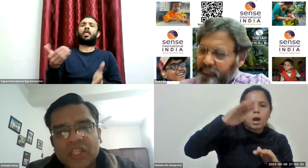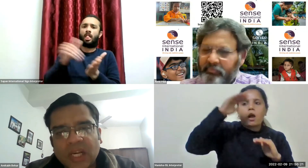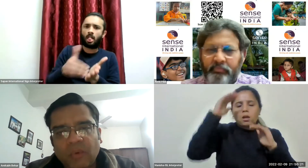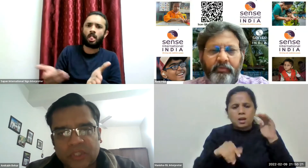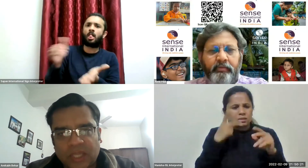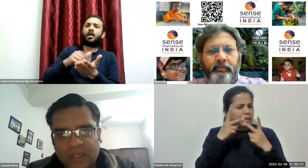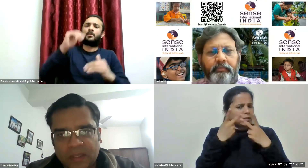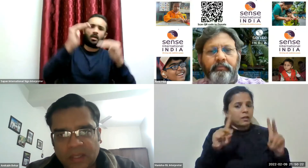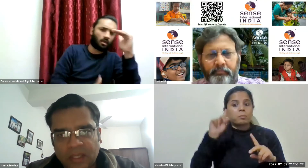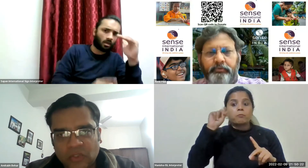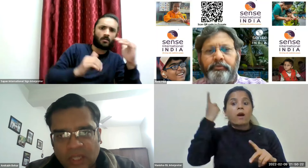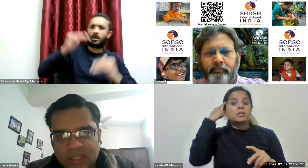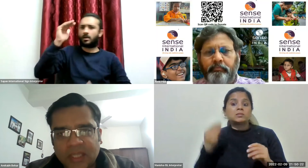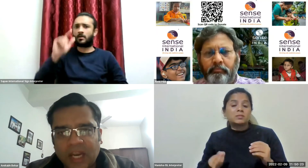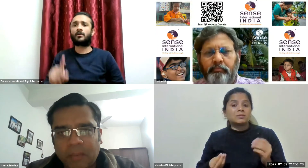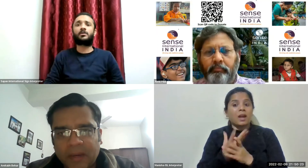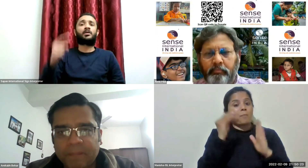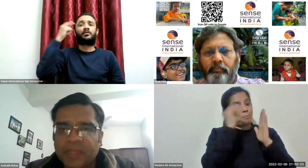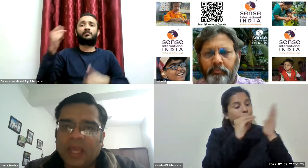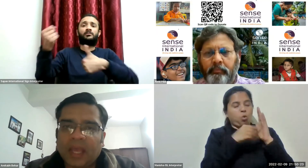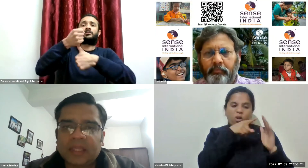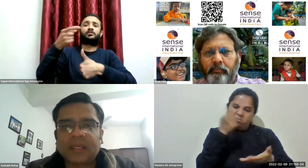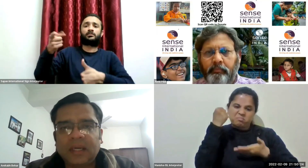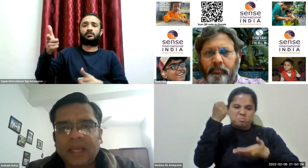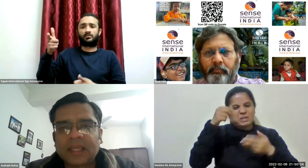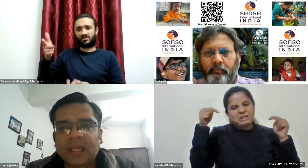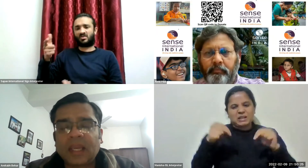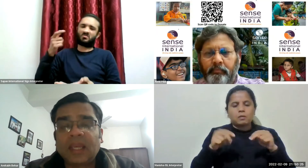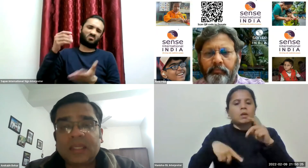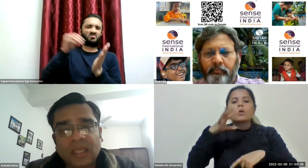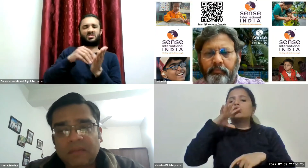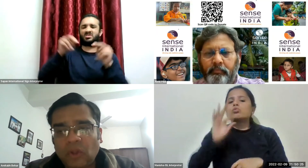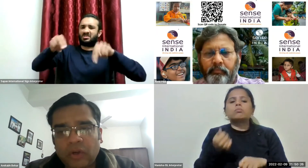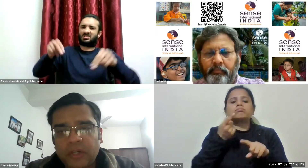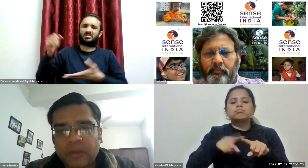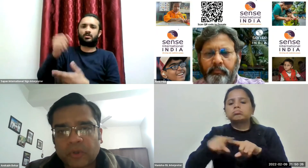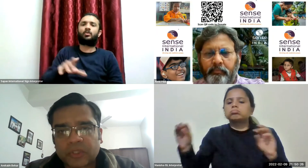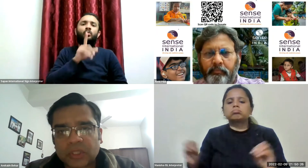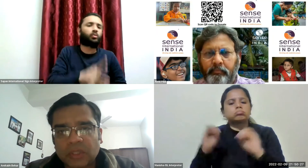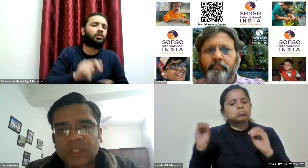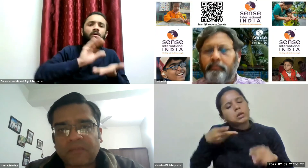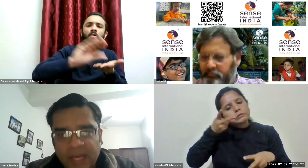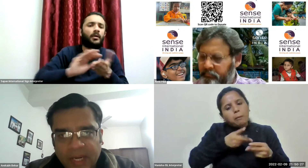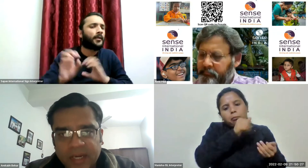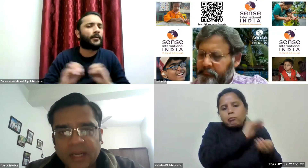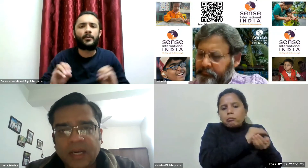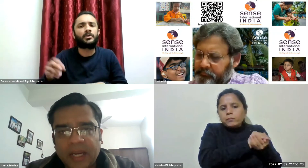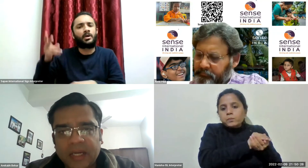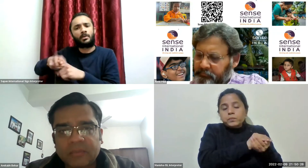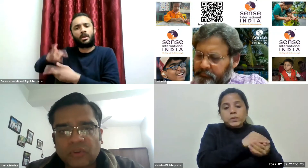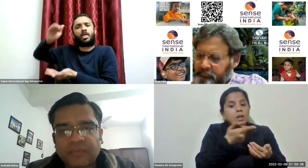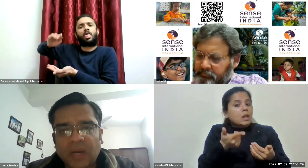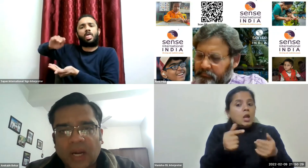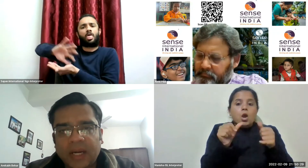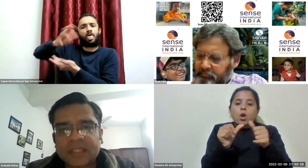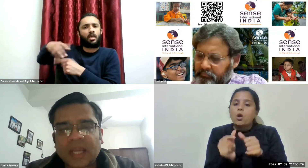what initially was set. So that's the second bit. And the third, I think, is even the audit reports, which are very critical